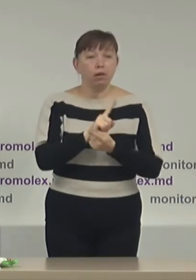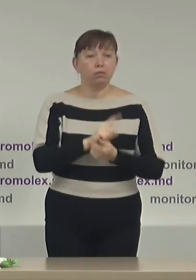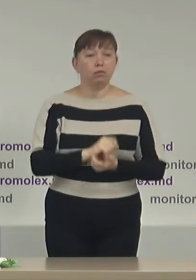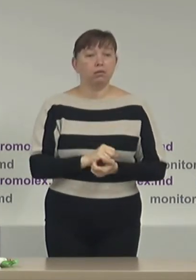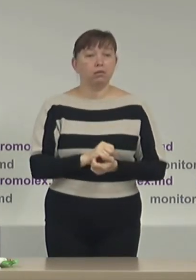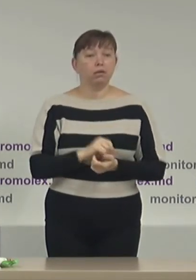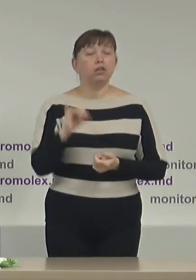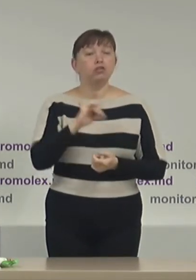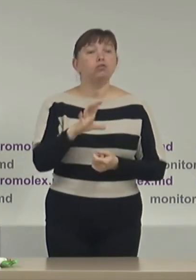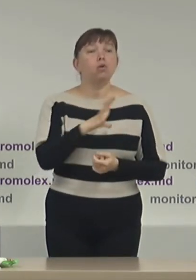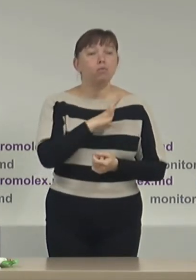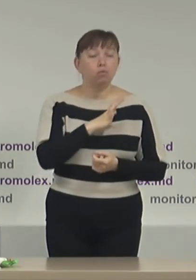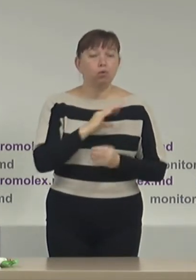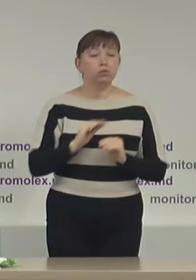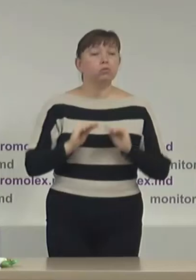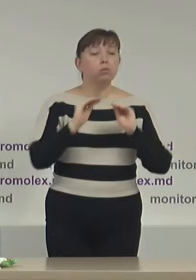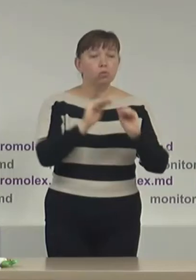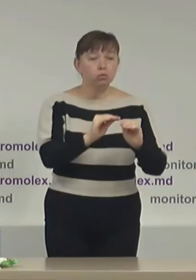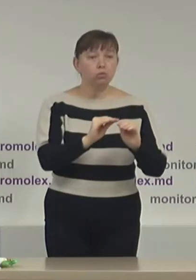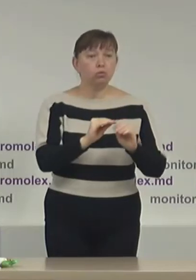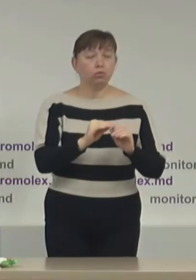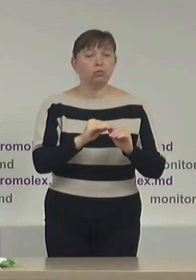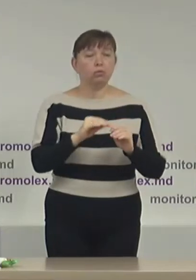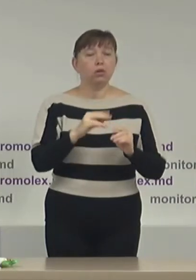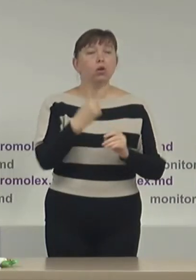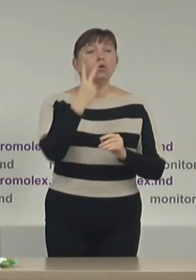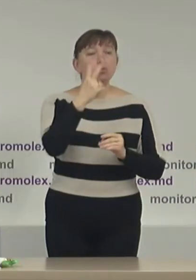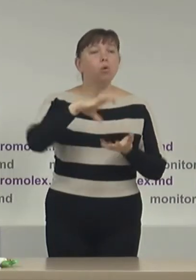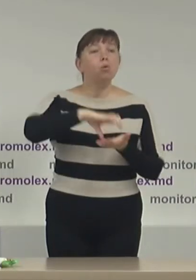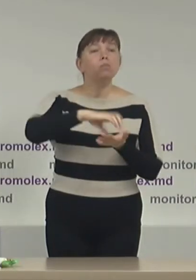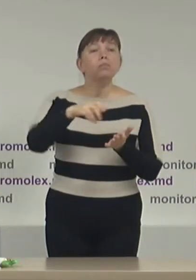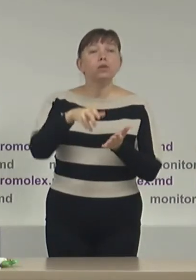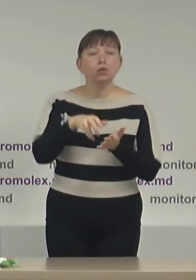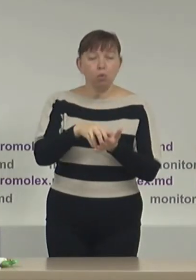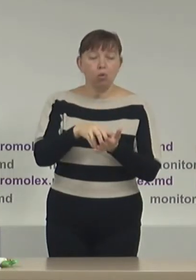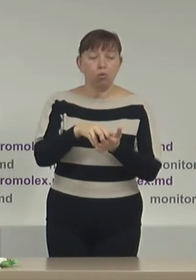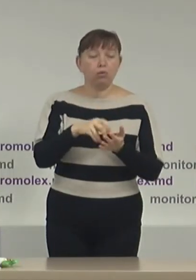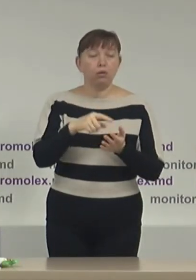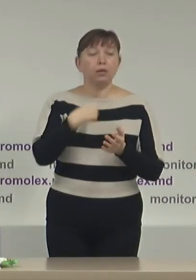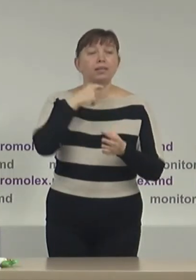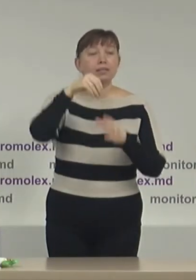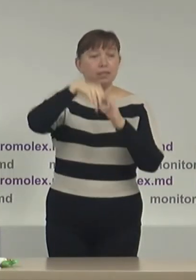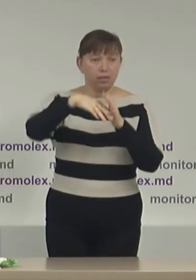where there was a change, and practically